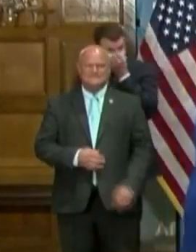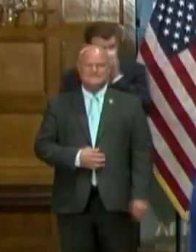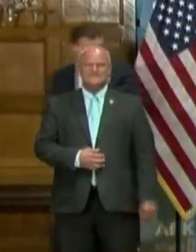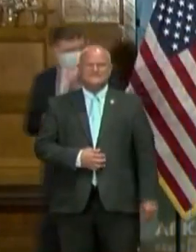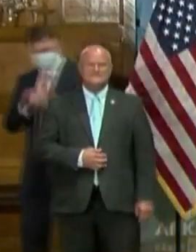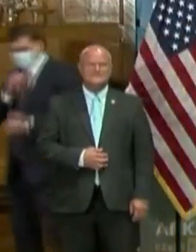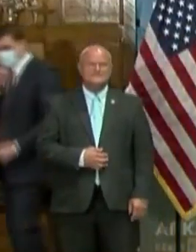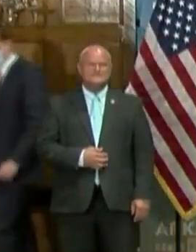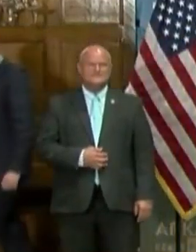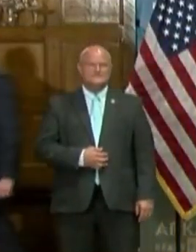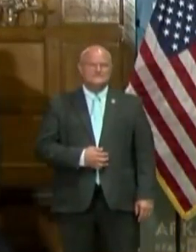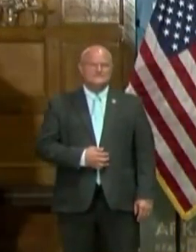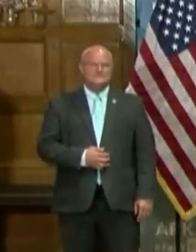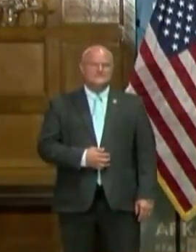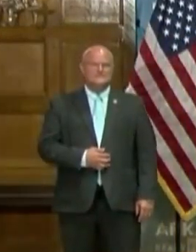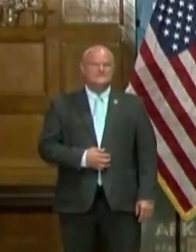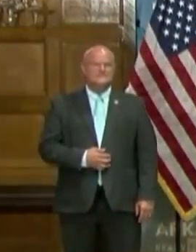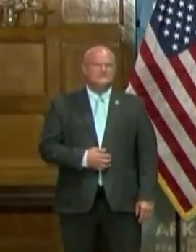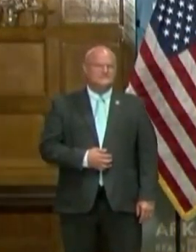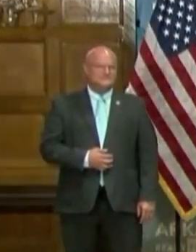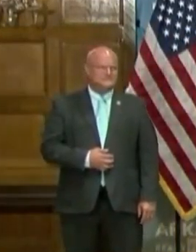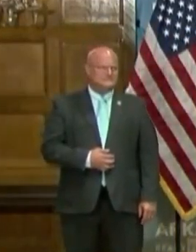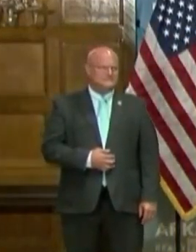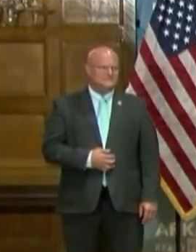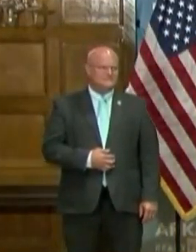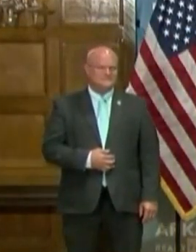All right, so we're going to thank you.